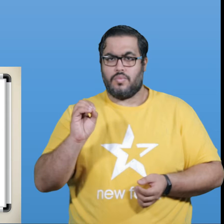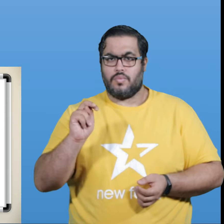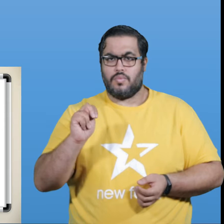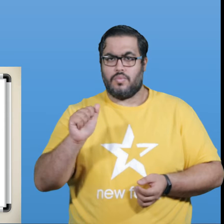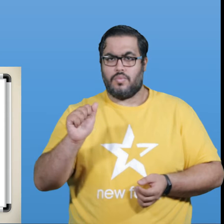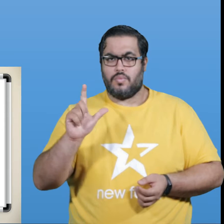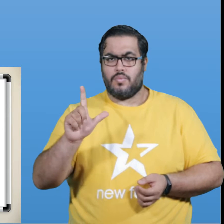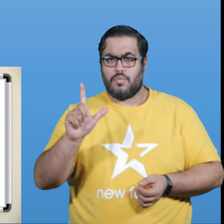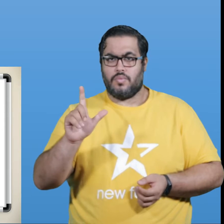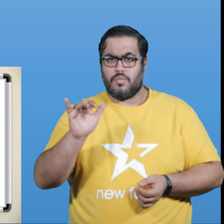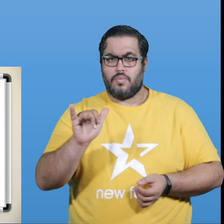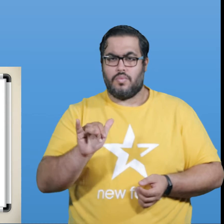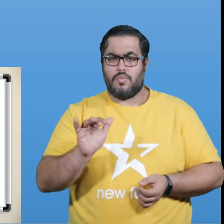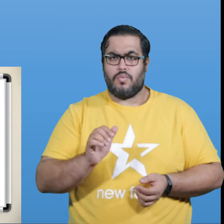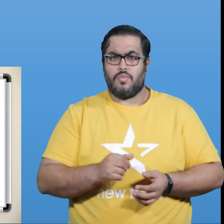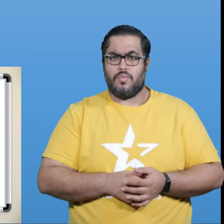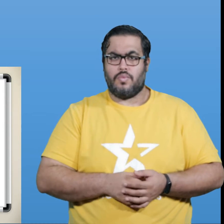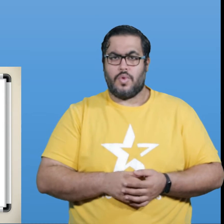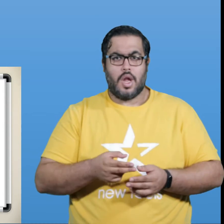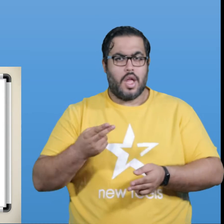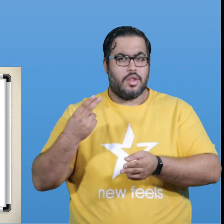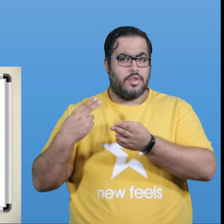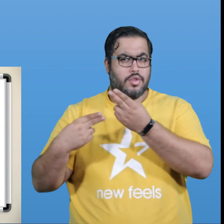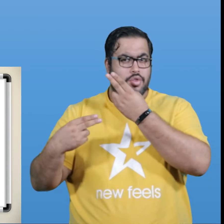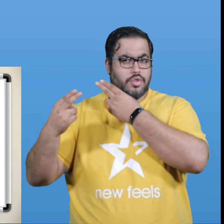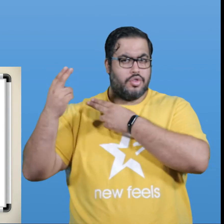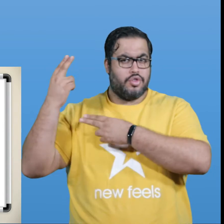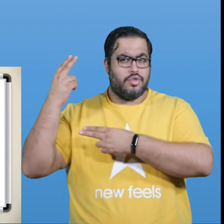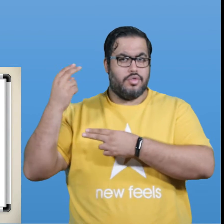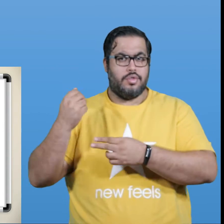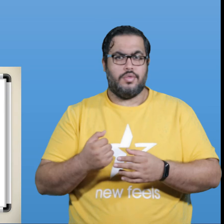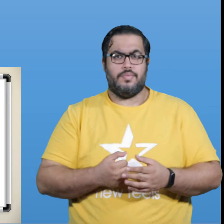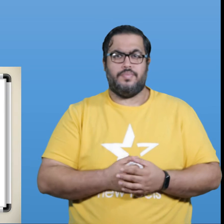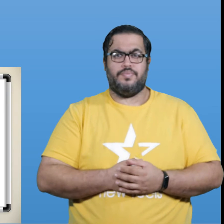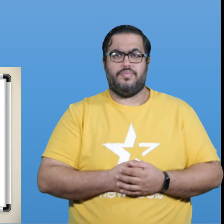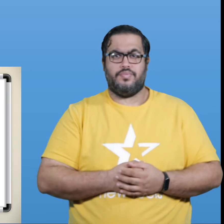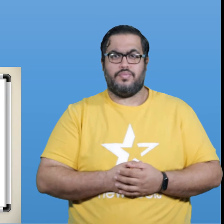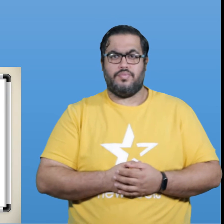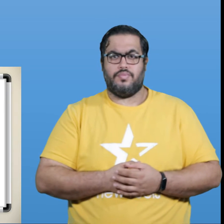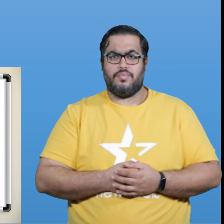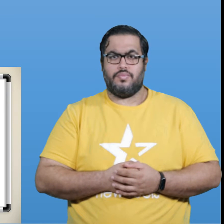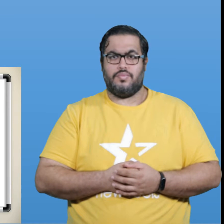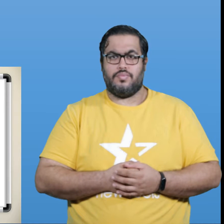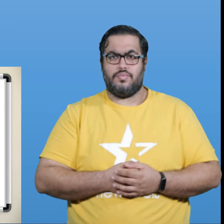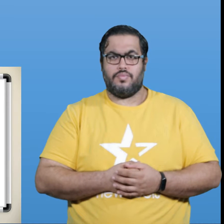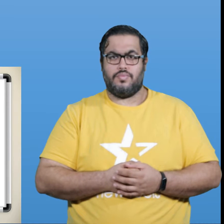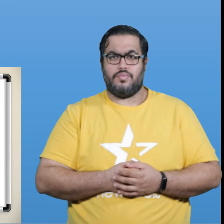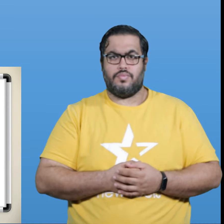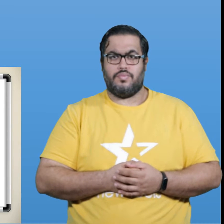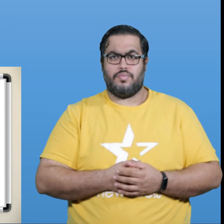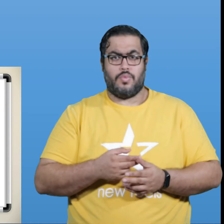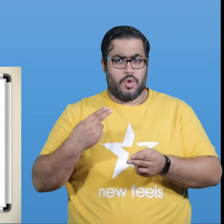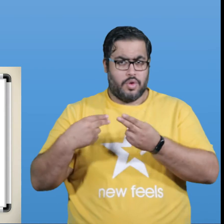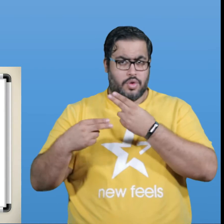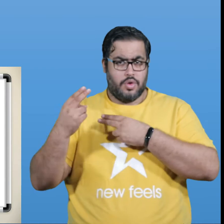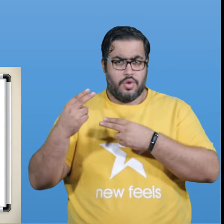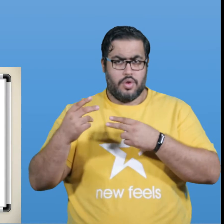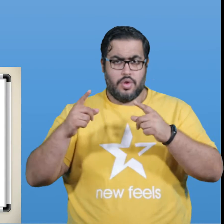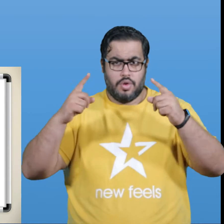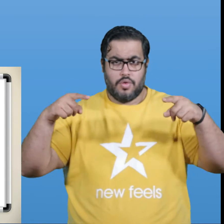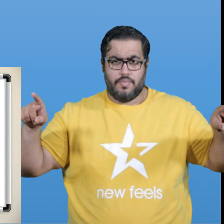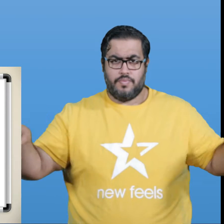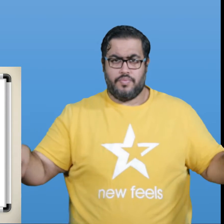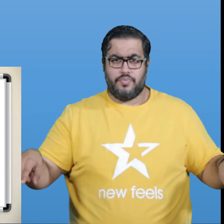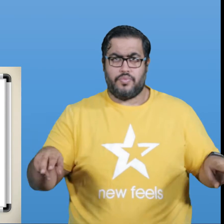example, drama is an art that is traditionally performed in a theater, not in TV. So it was